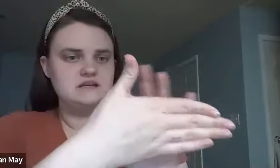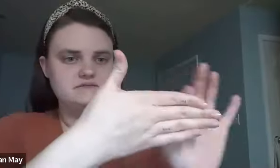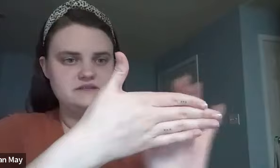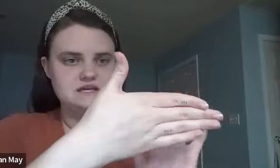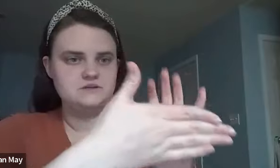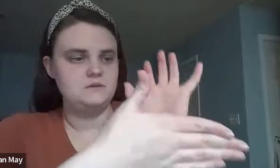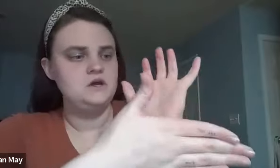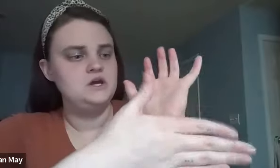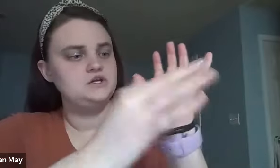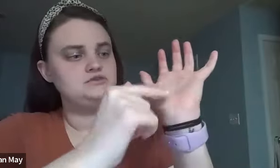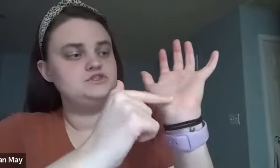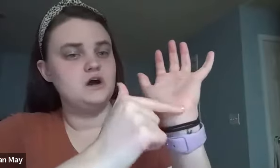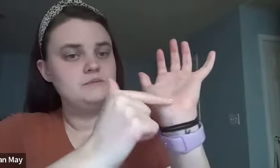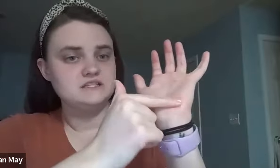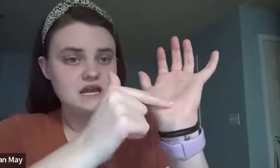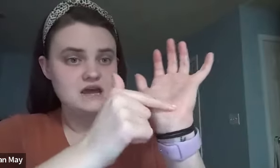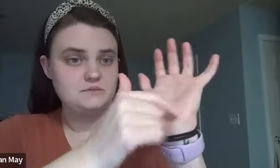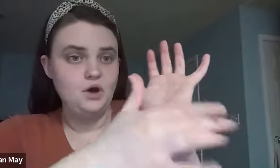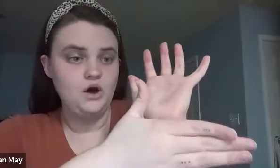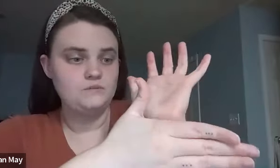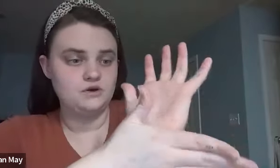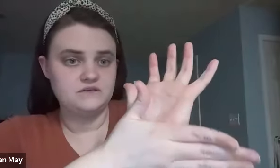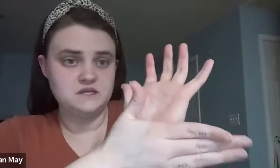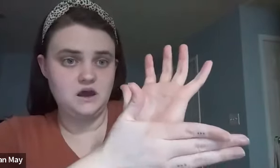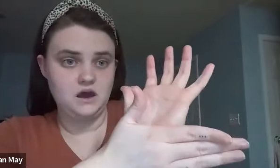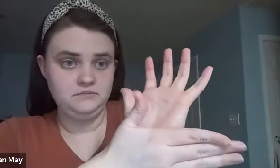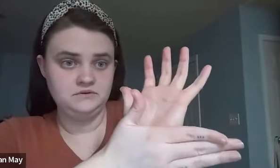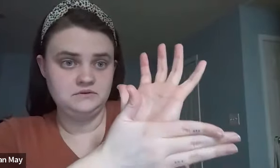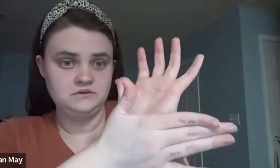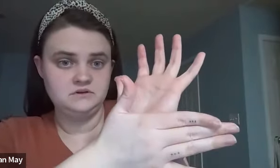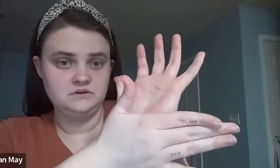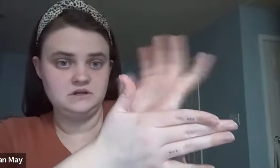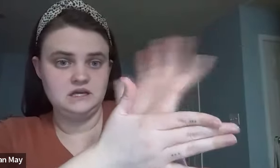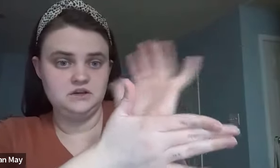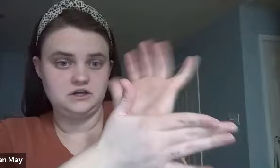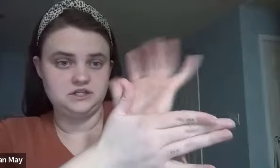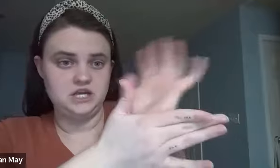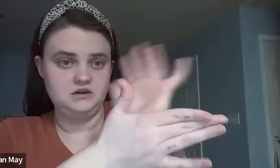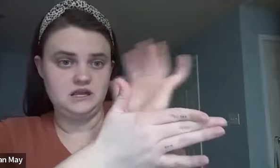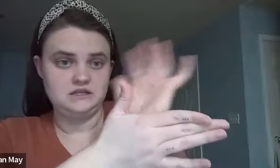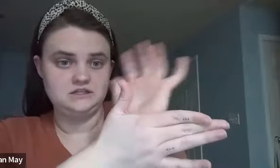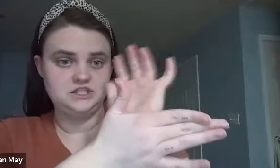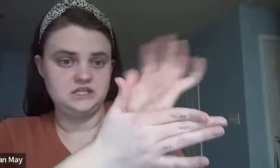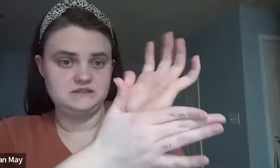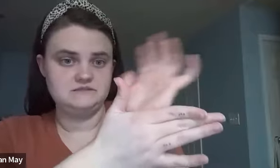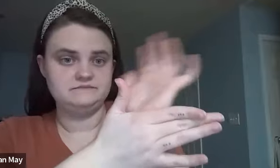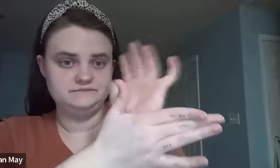kind of in the sideways palm. Your dominant's going to have the palm go to the top, and you're going to shake your hand. Cheese.